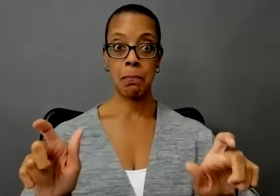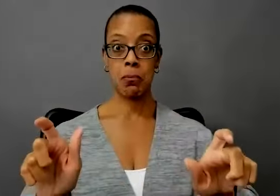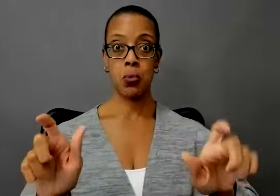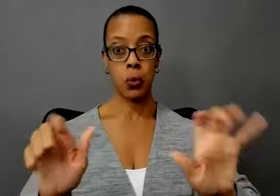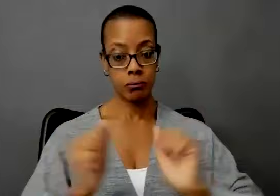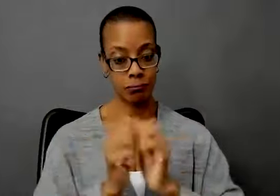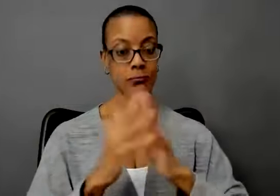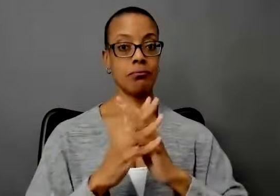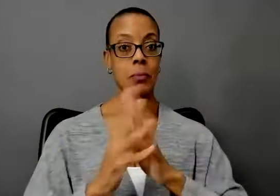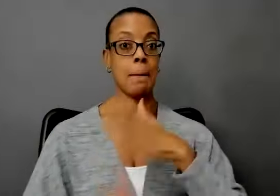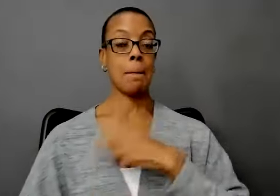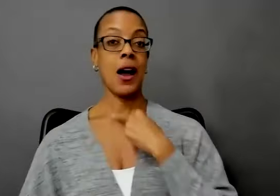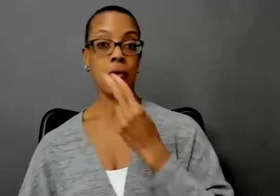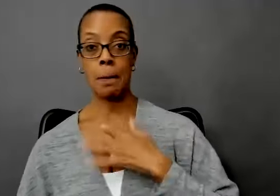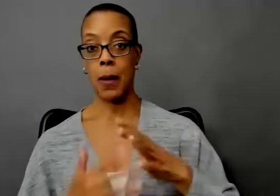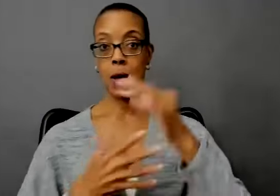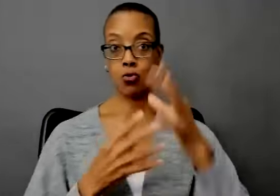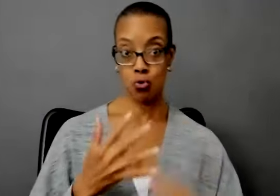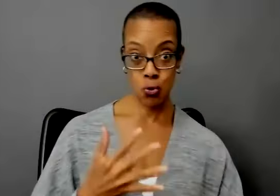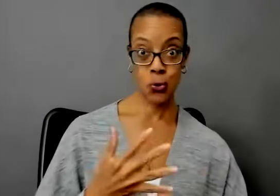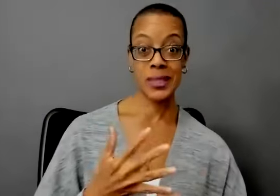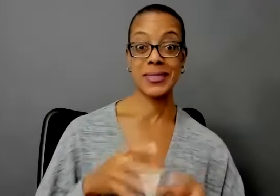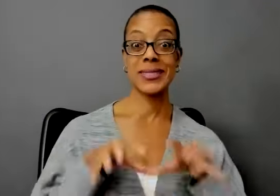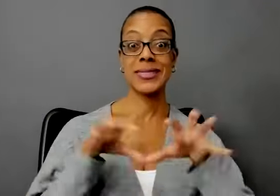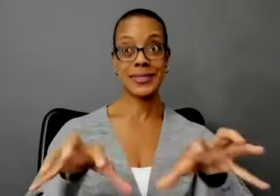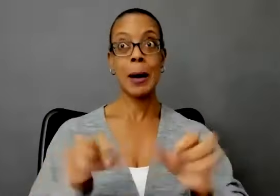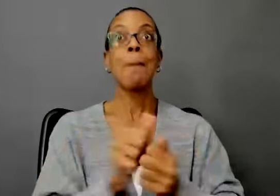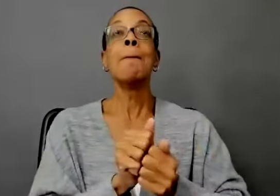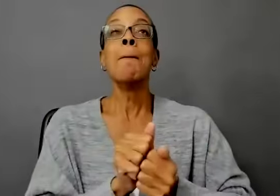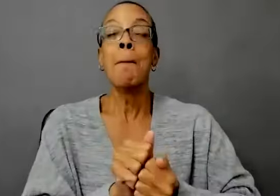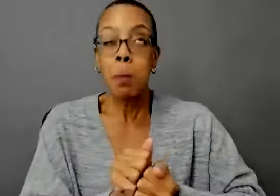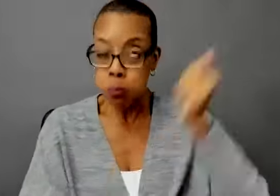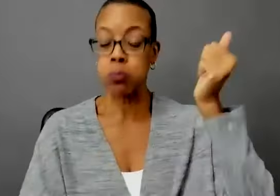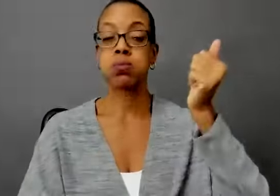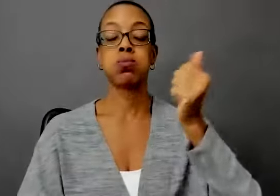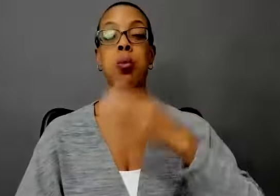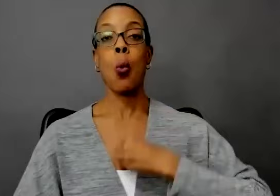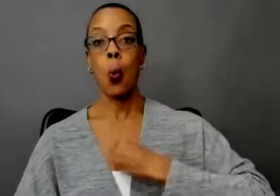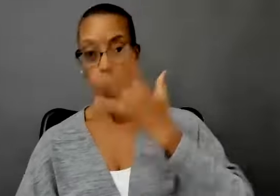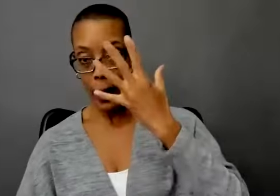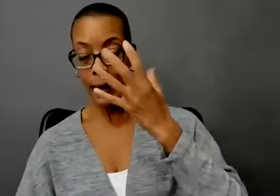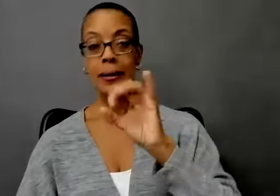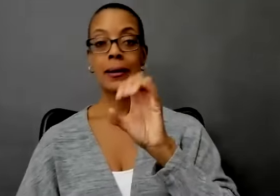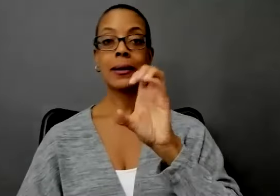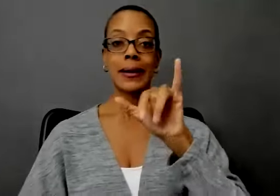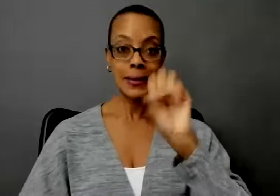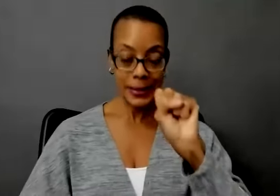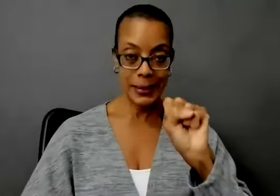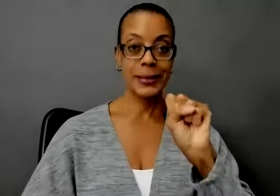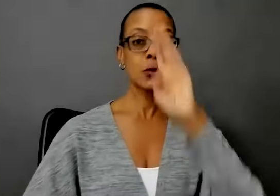were overwhelmingly white, cis, heterosexual women who have the privileges